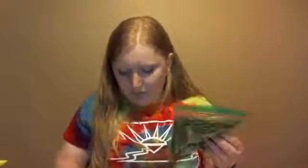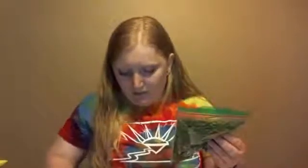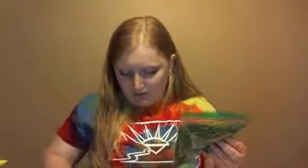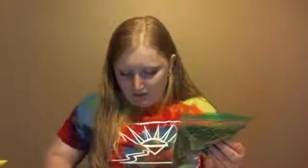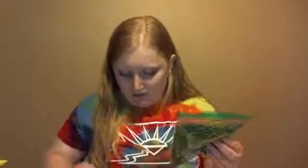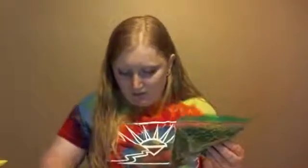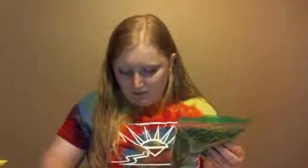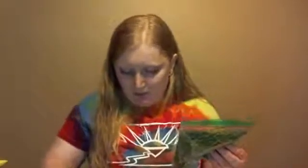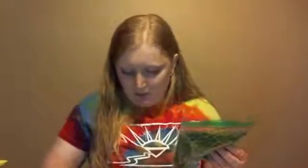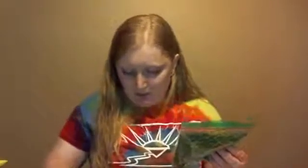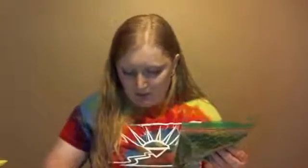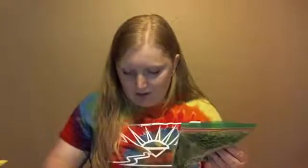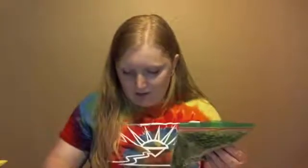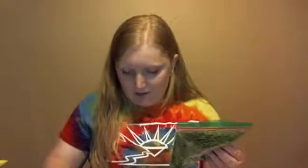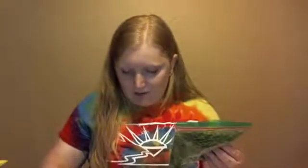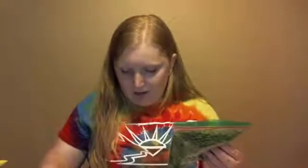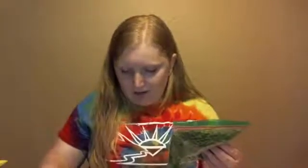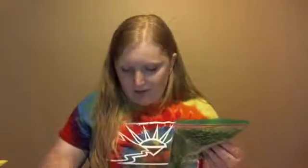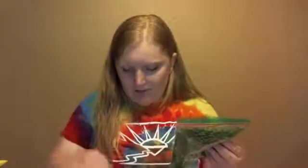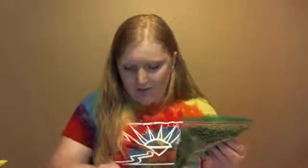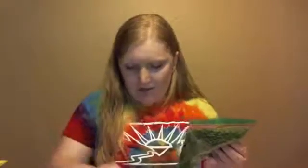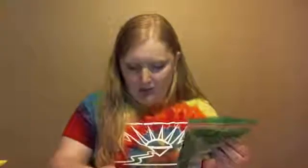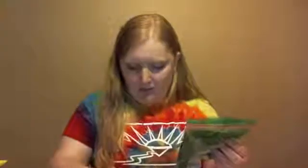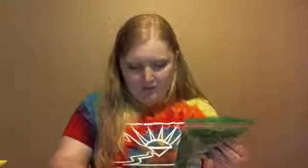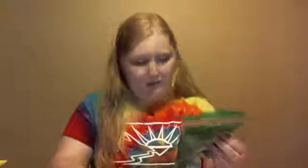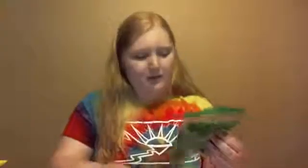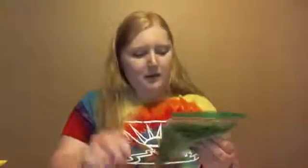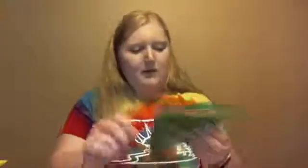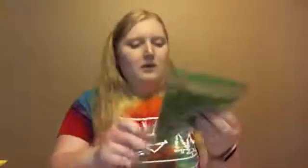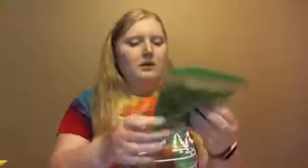trying to think of a good way to describe it for you guys.